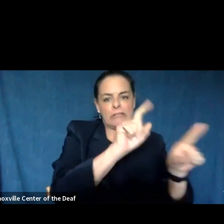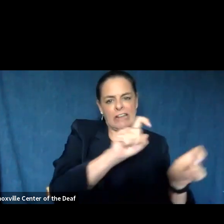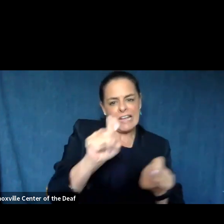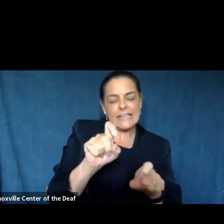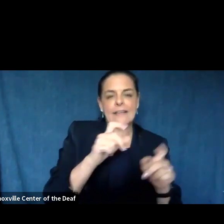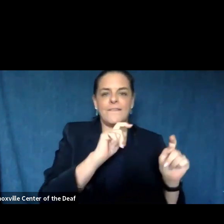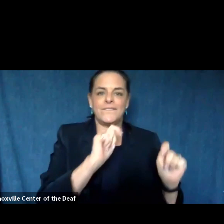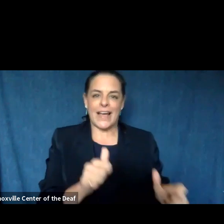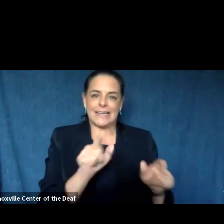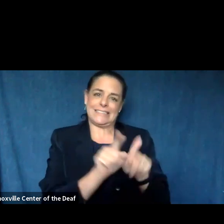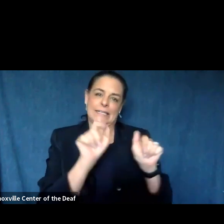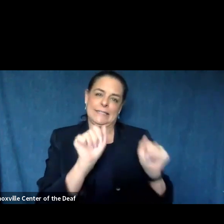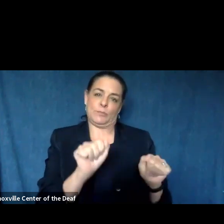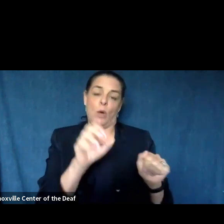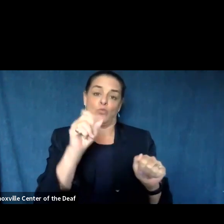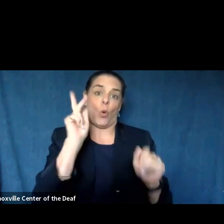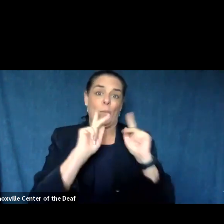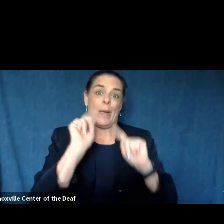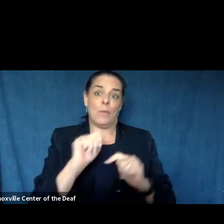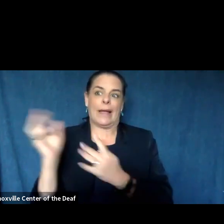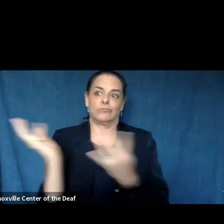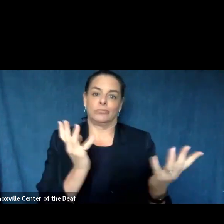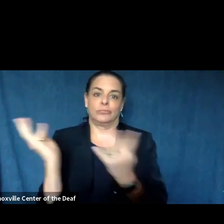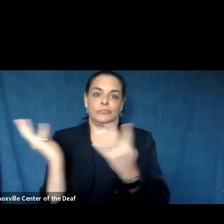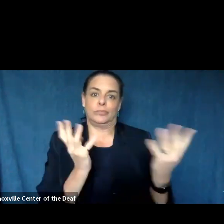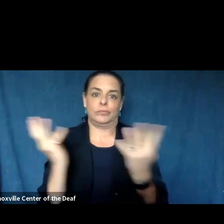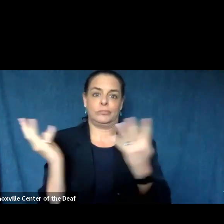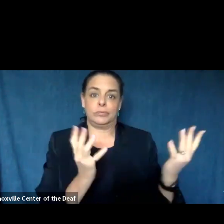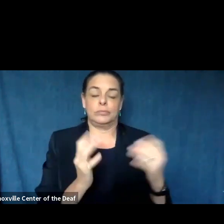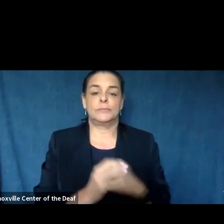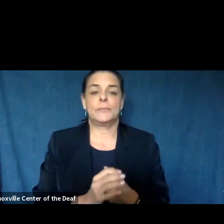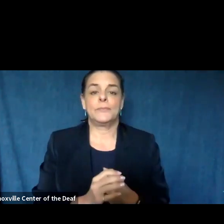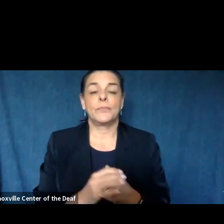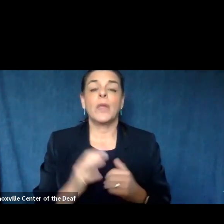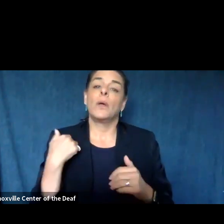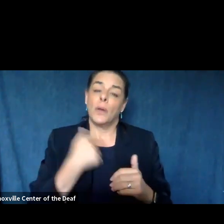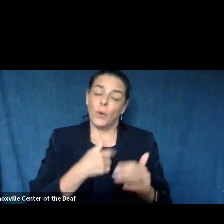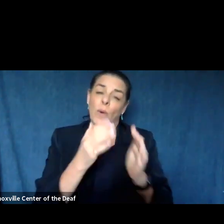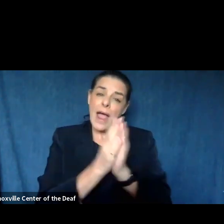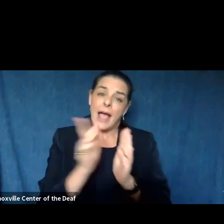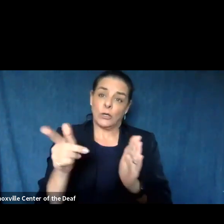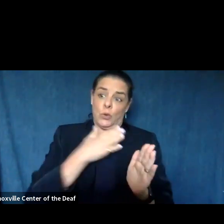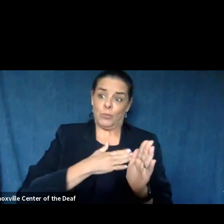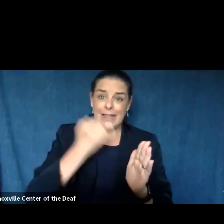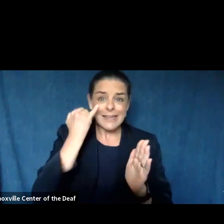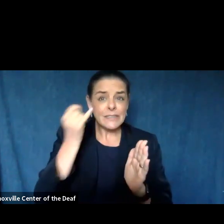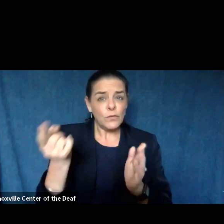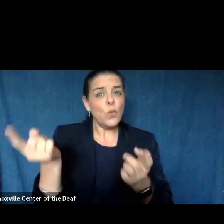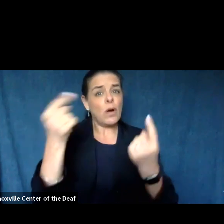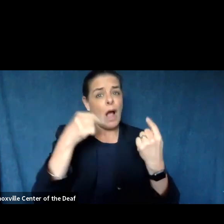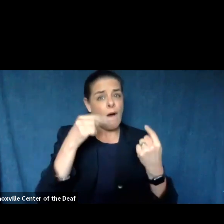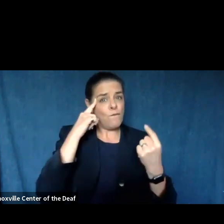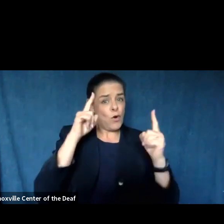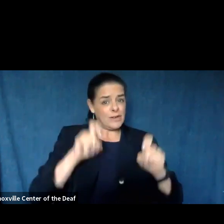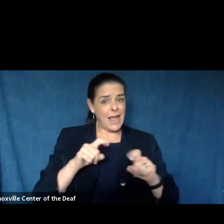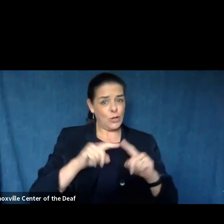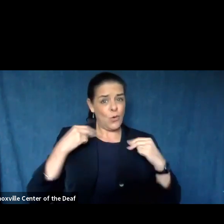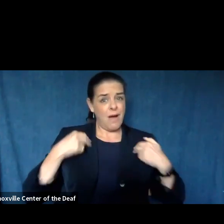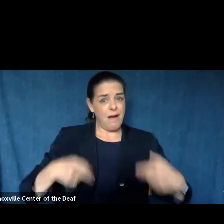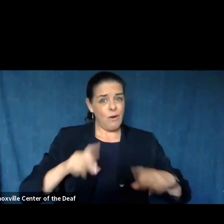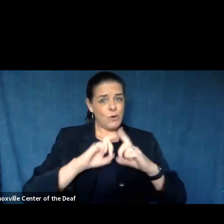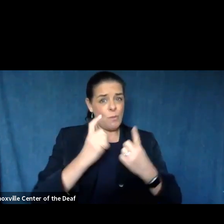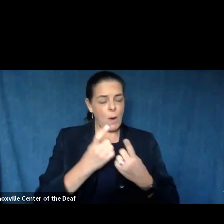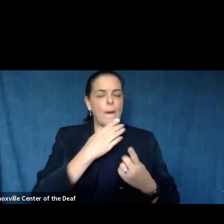possible to move people through the line. We continue to ask that if you come to the health department for testing, please wear a mask and